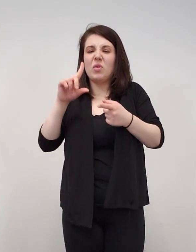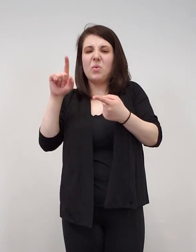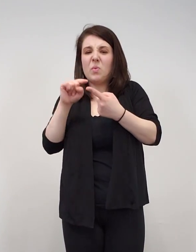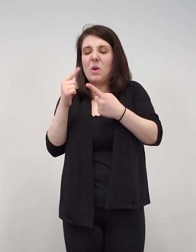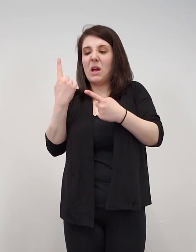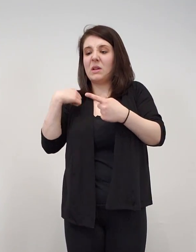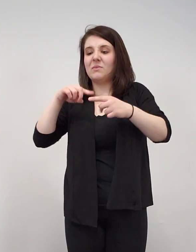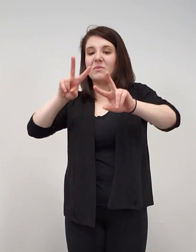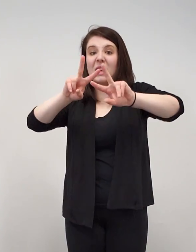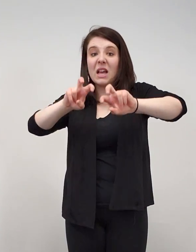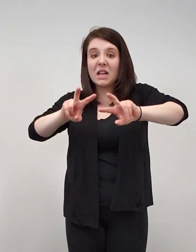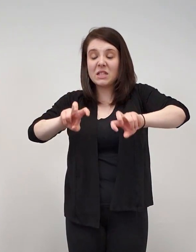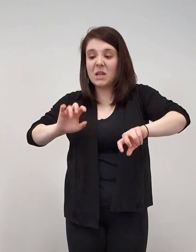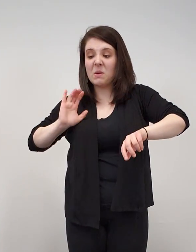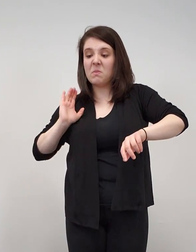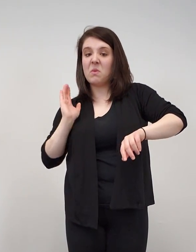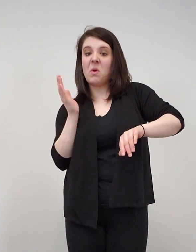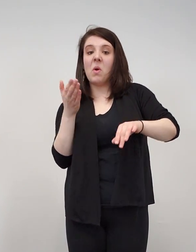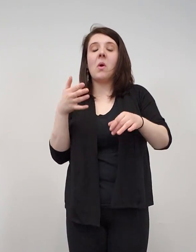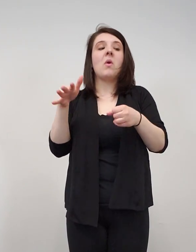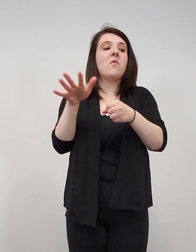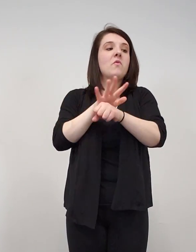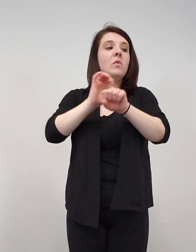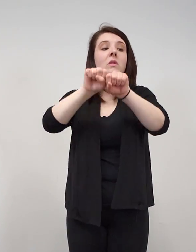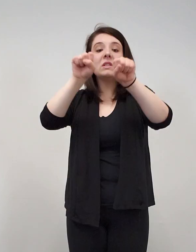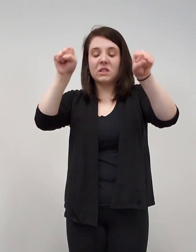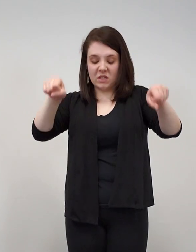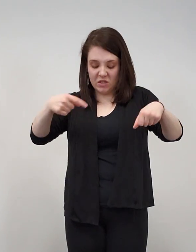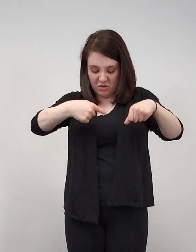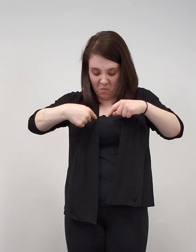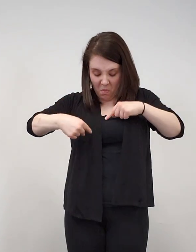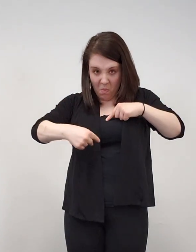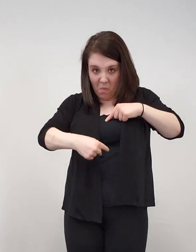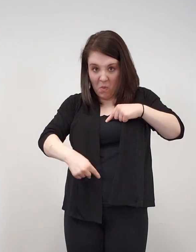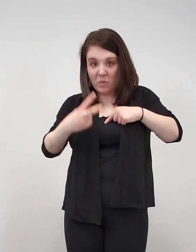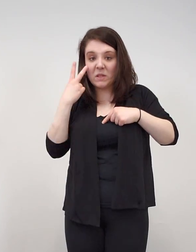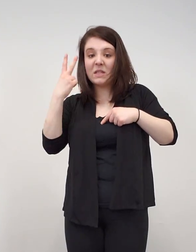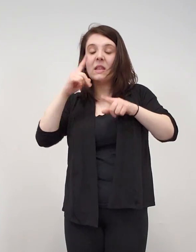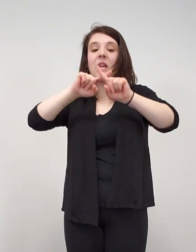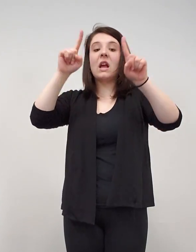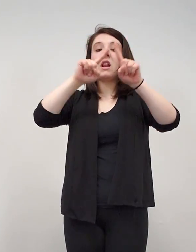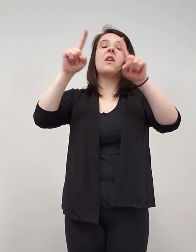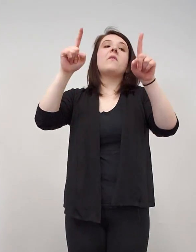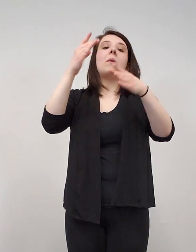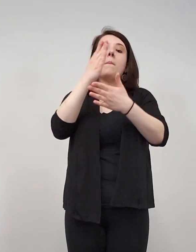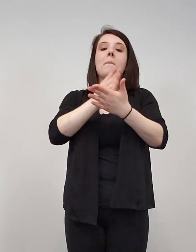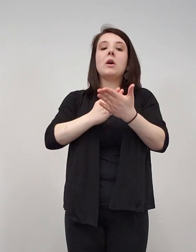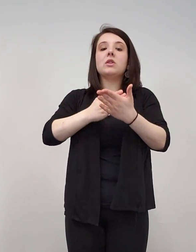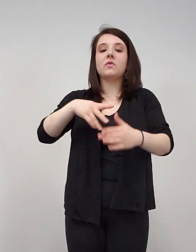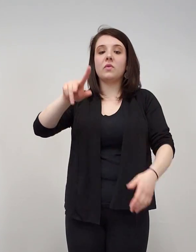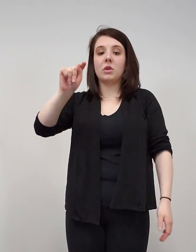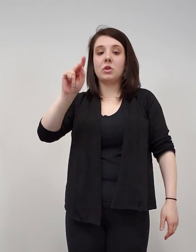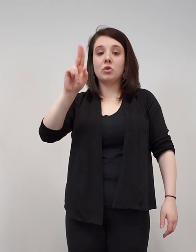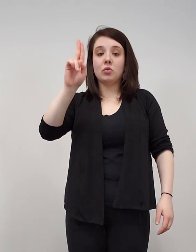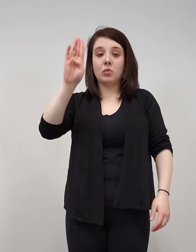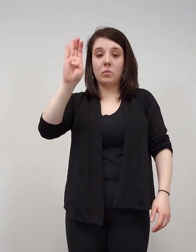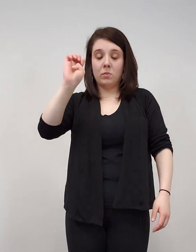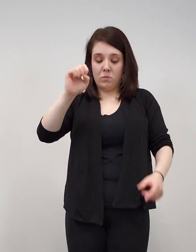going to see different parts of the tube, and we're going to name all those different parts of the tube. And